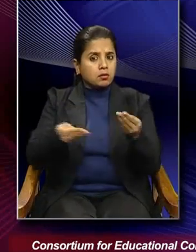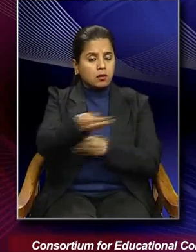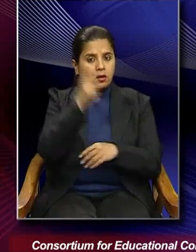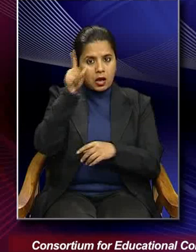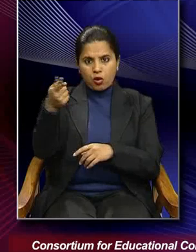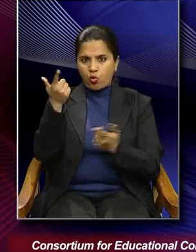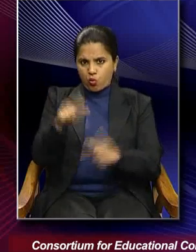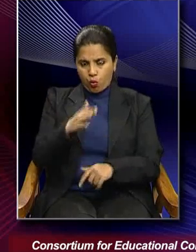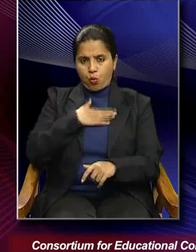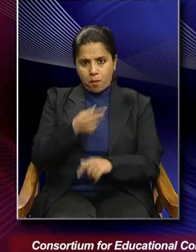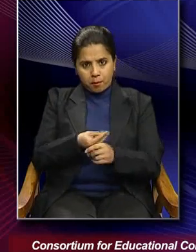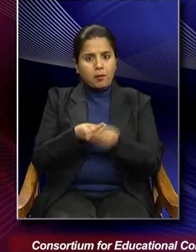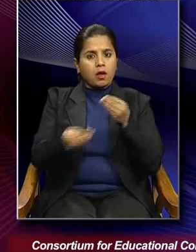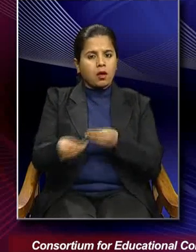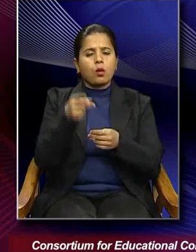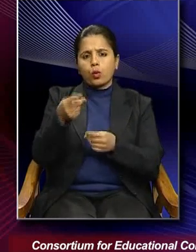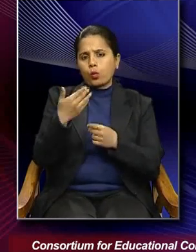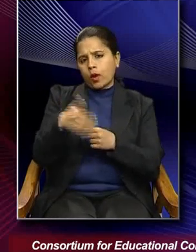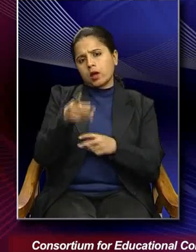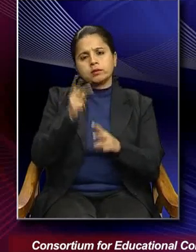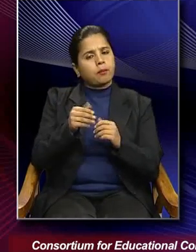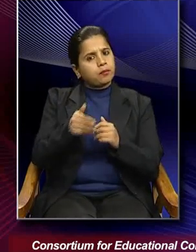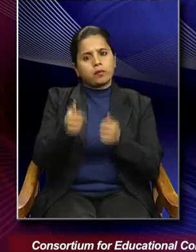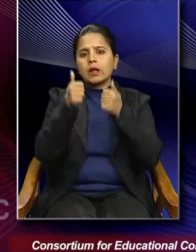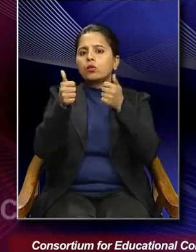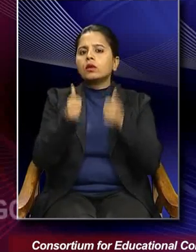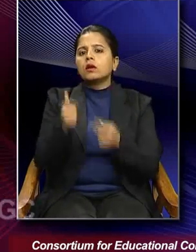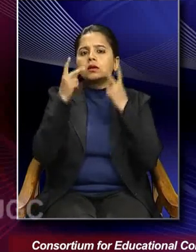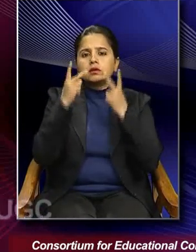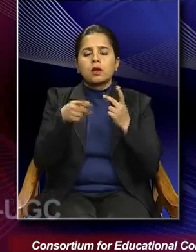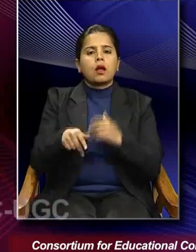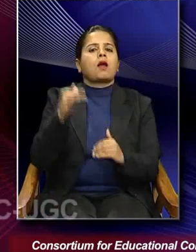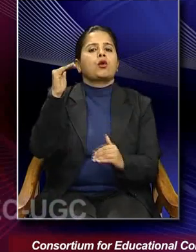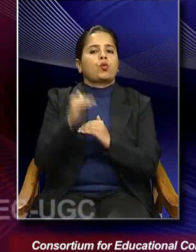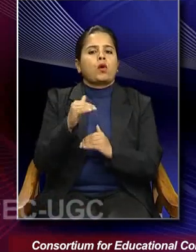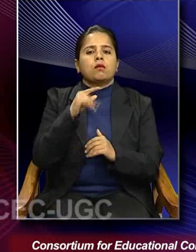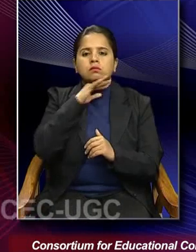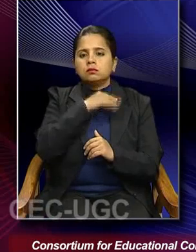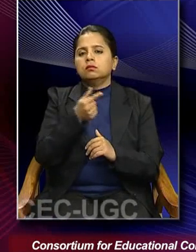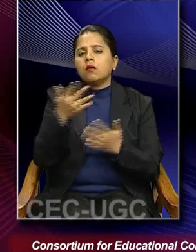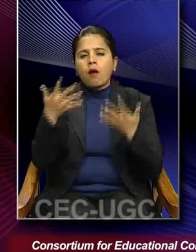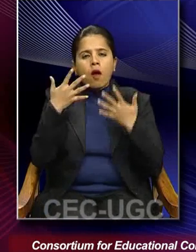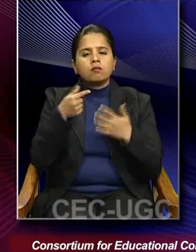principle will work and will lead to an outcome which is a reduced pollution.